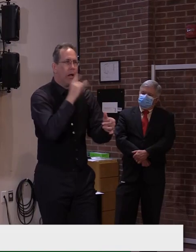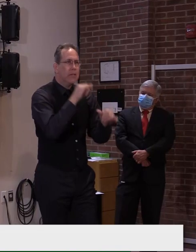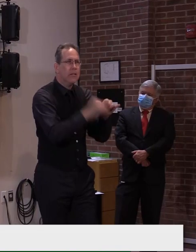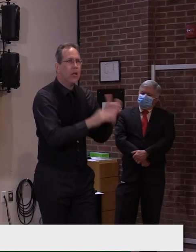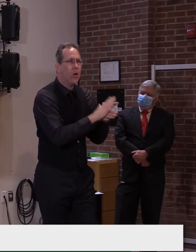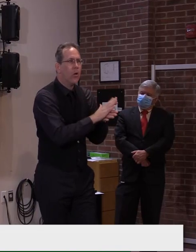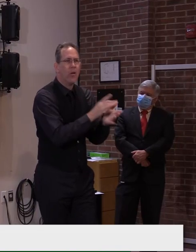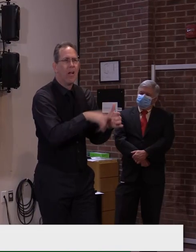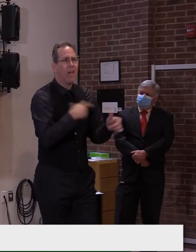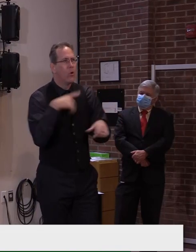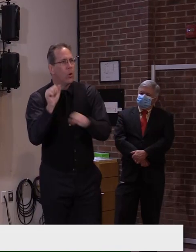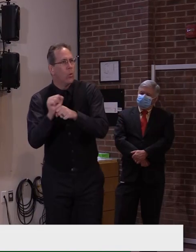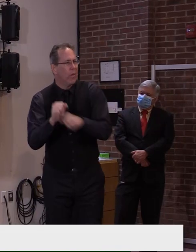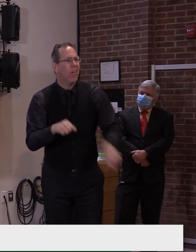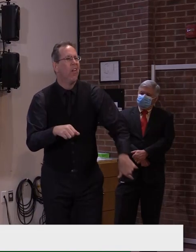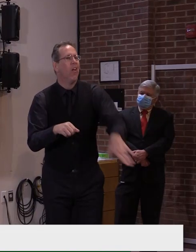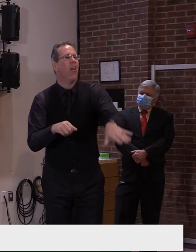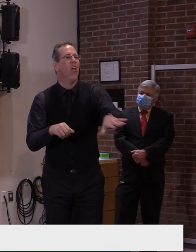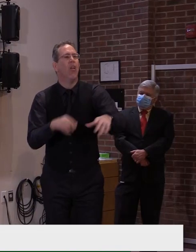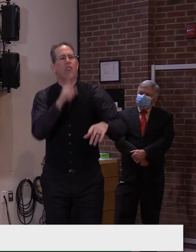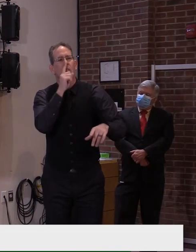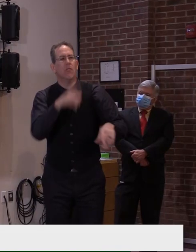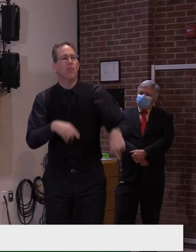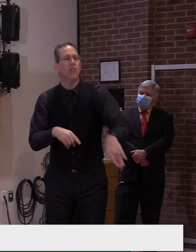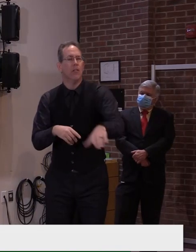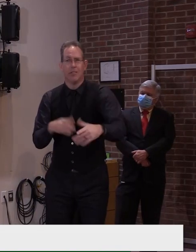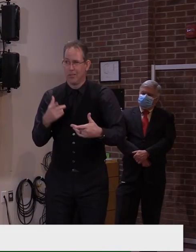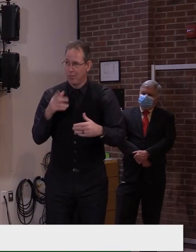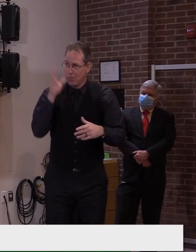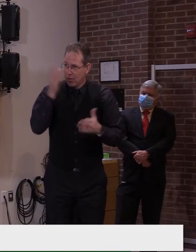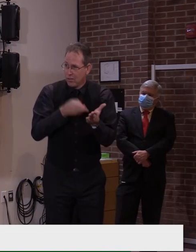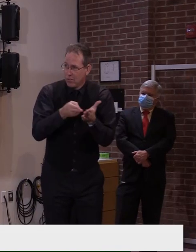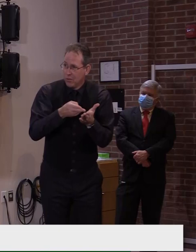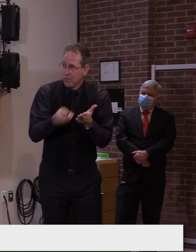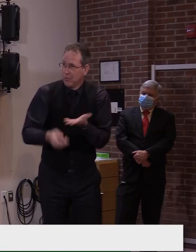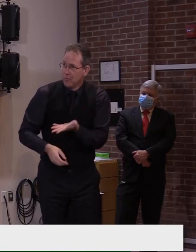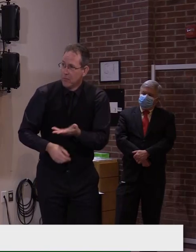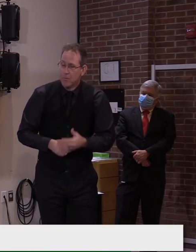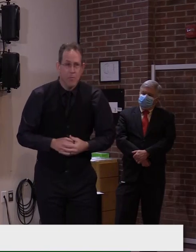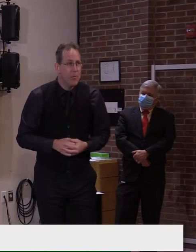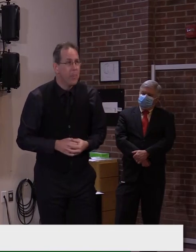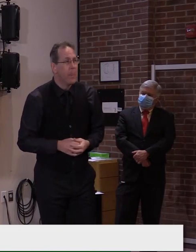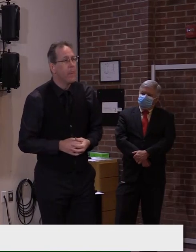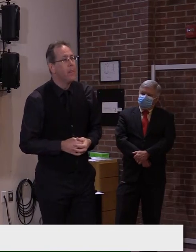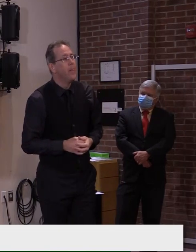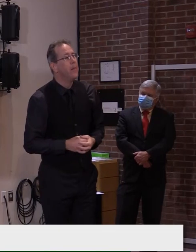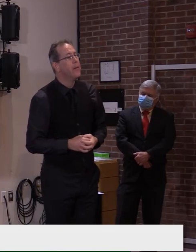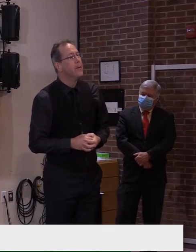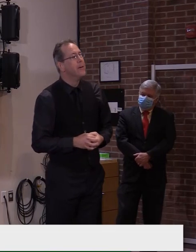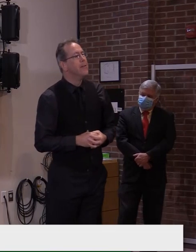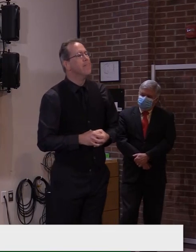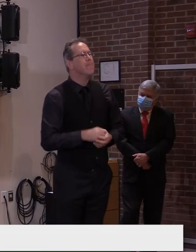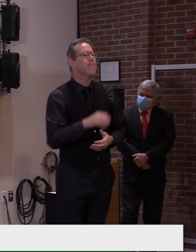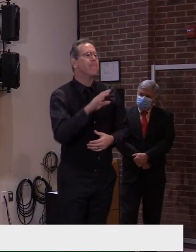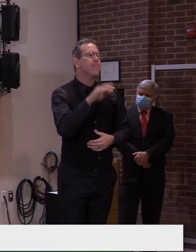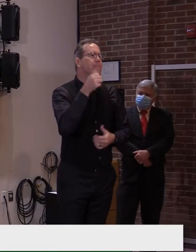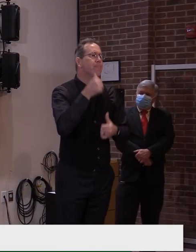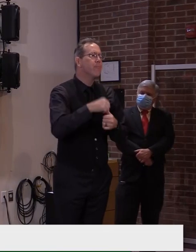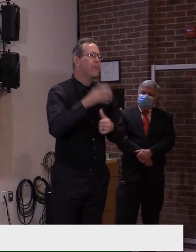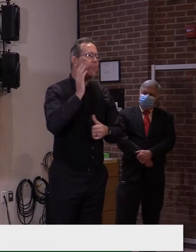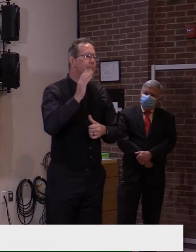personal concern in that area. We've highlighted that throughout the pandemic. If you can remember, in the early parts of the pandemic where schools